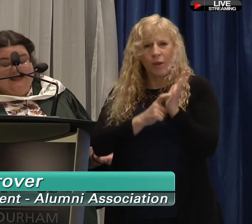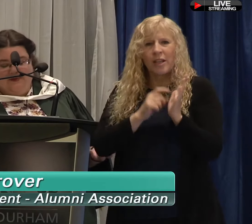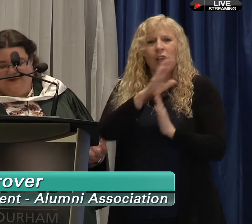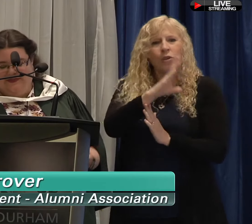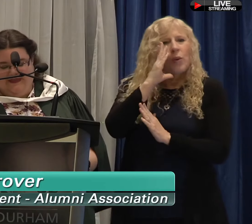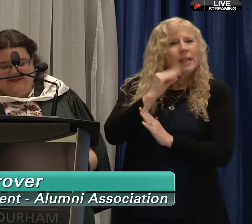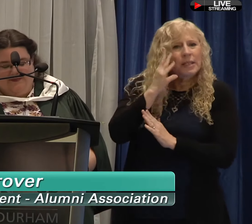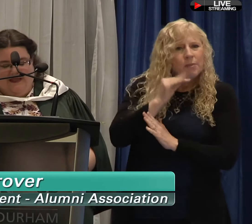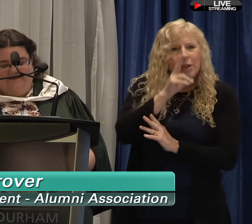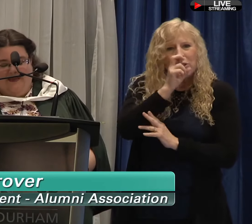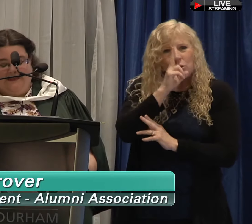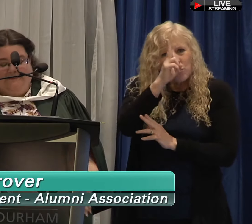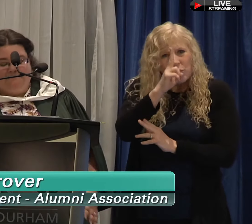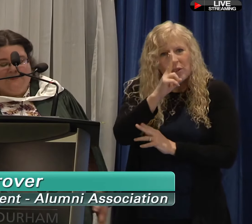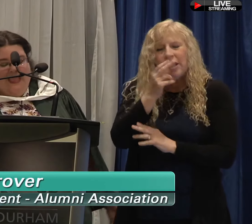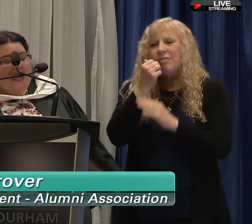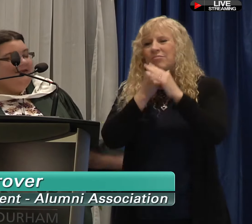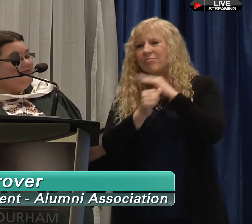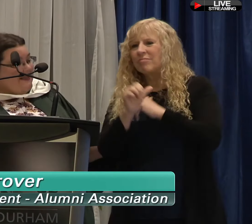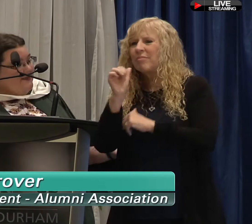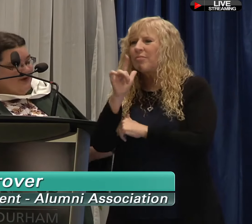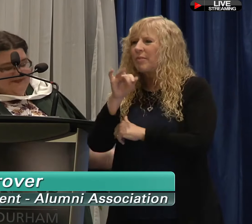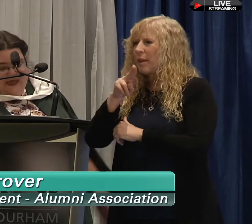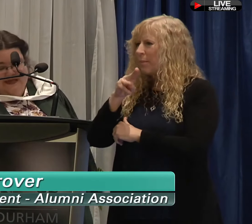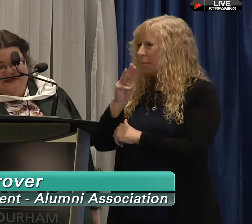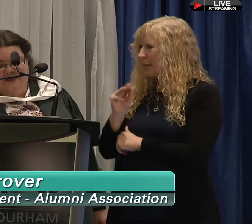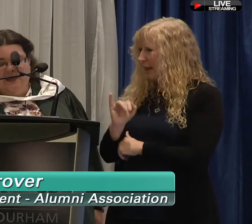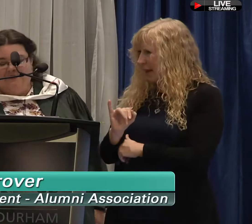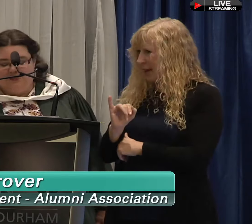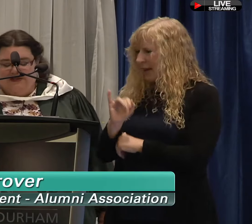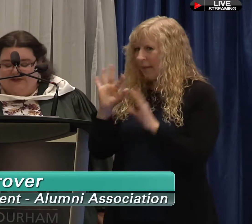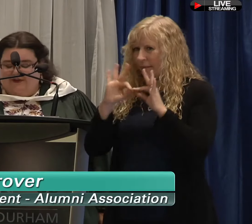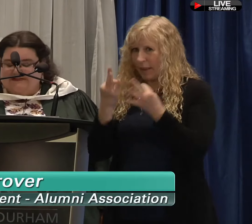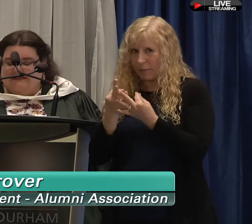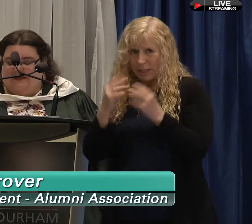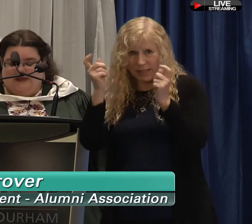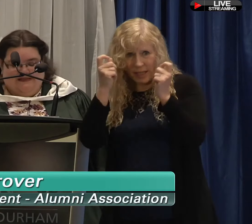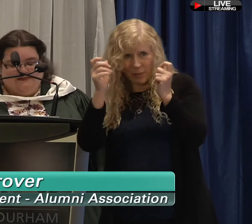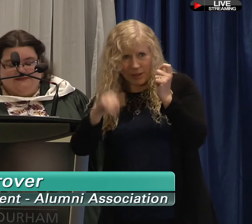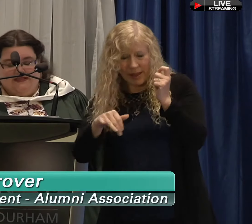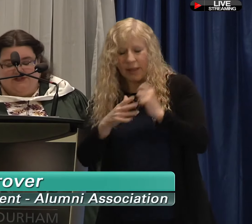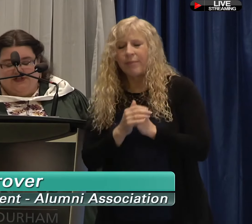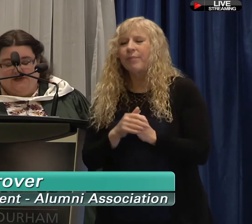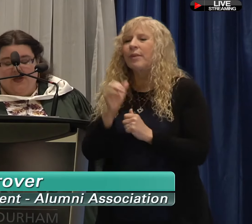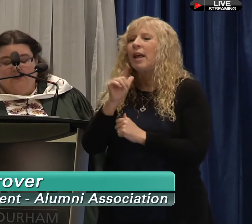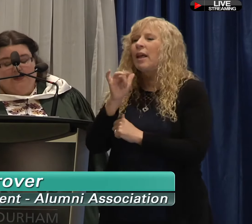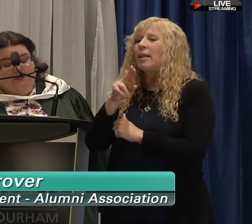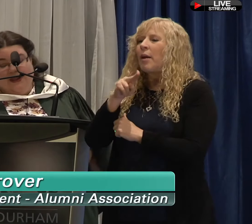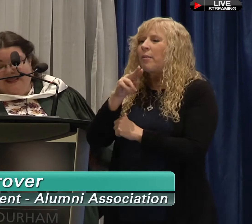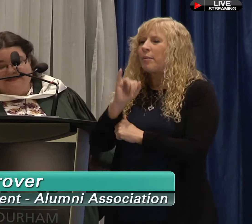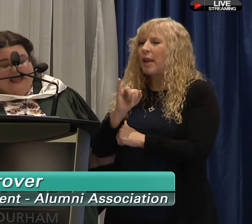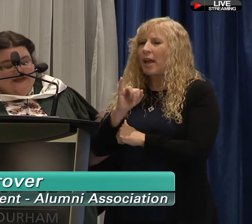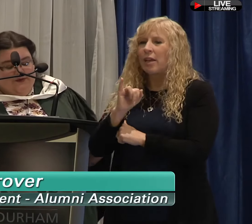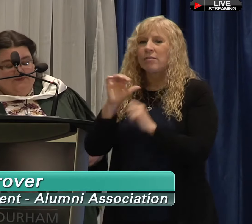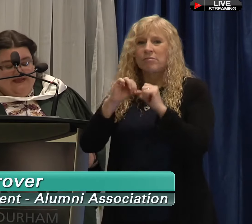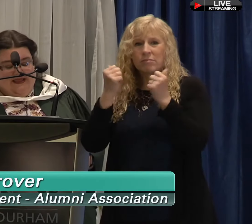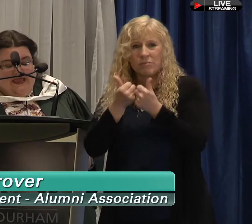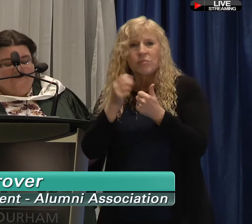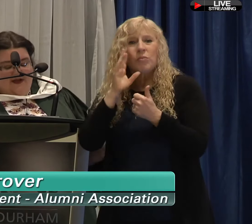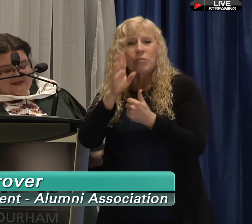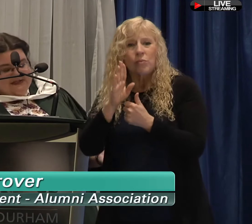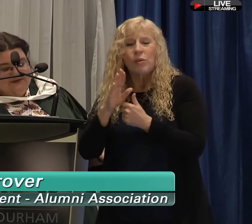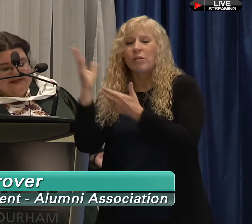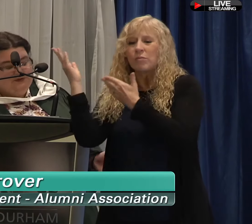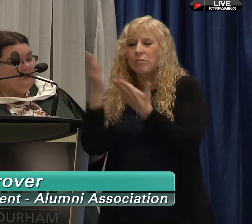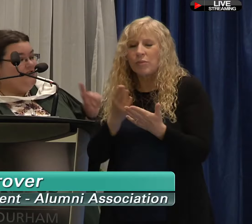are unique within the alumni family. And to celebrate that, the Trent University Alumni Association will be bringing its annual meeting